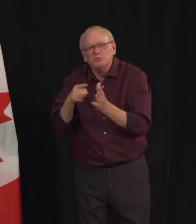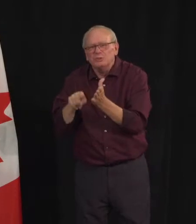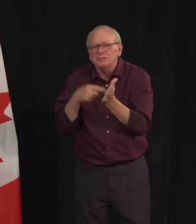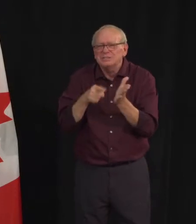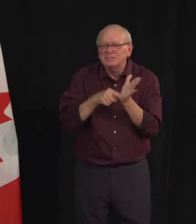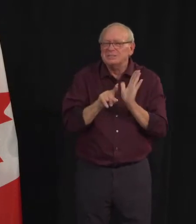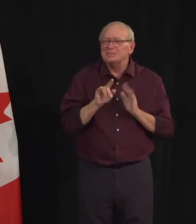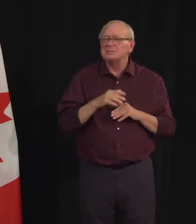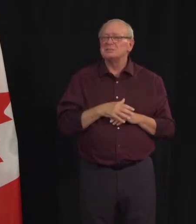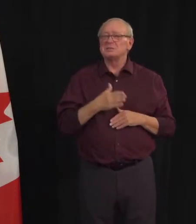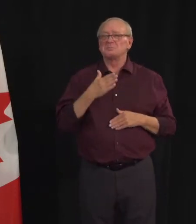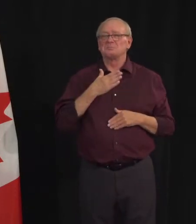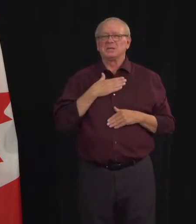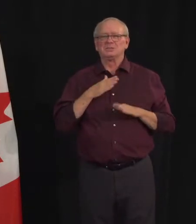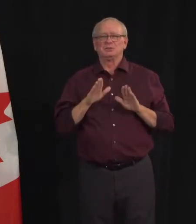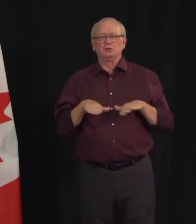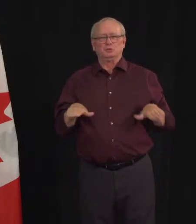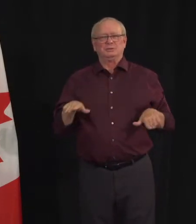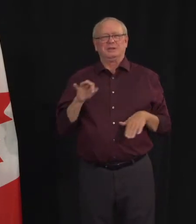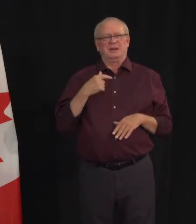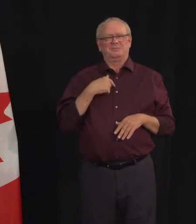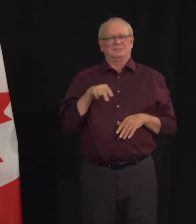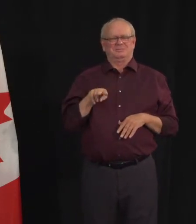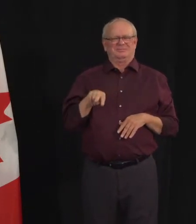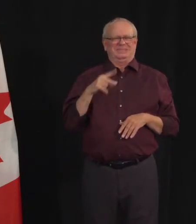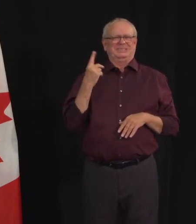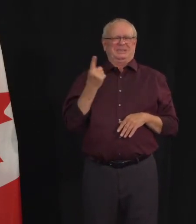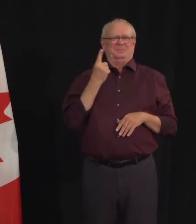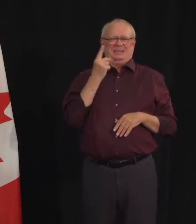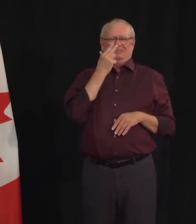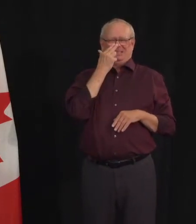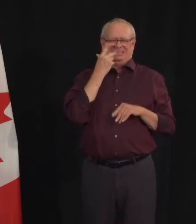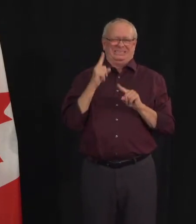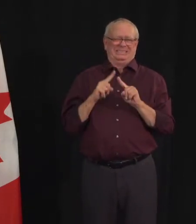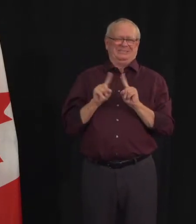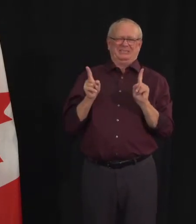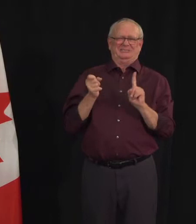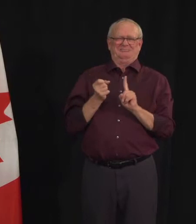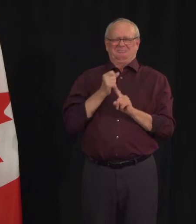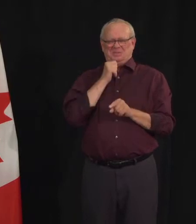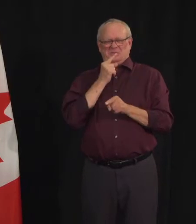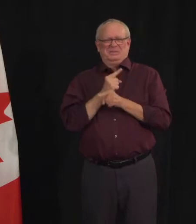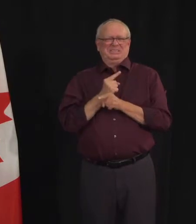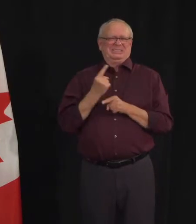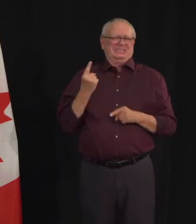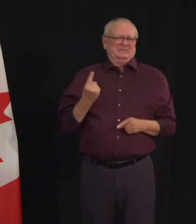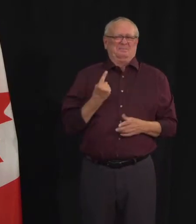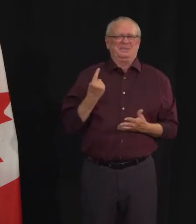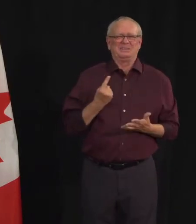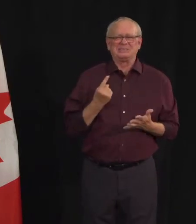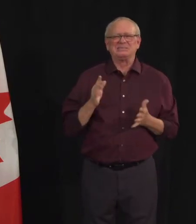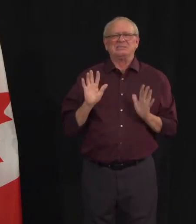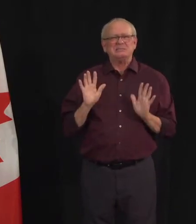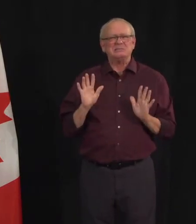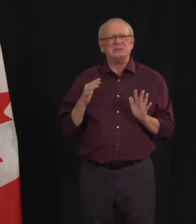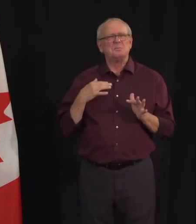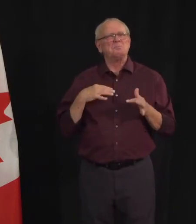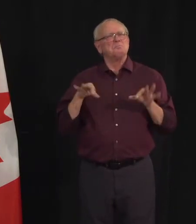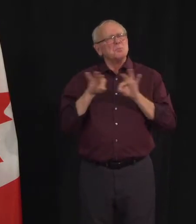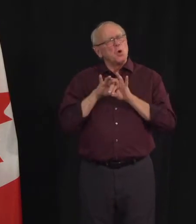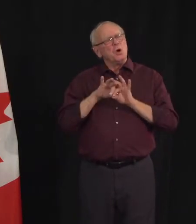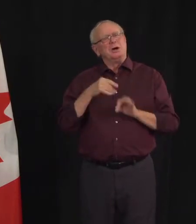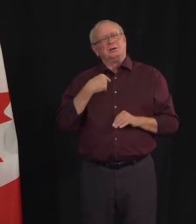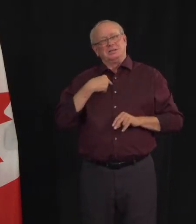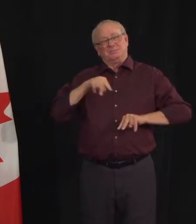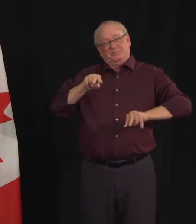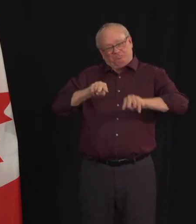weather, asking them how they're feeling if they look a bit off, and then having a very, very low threshold for taking them home